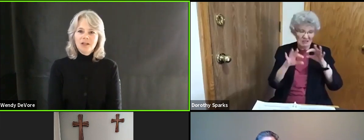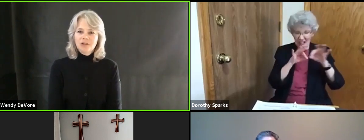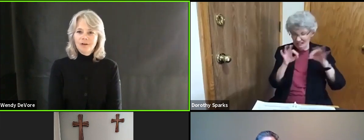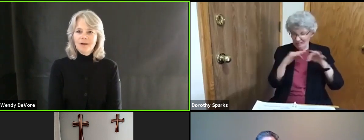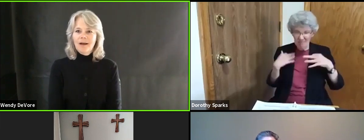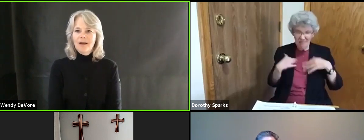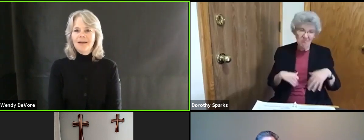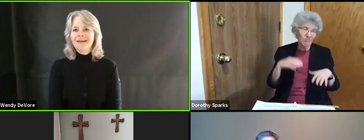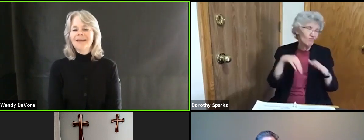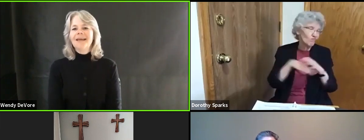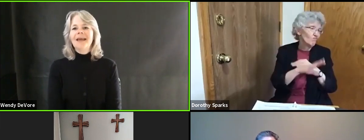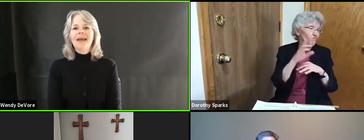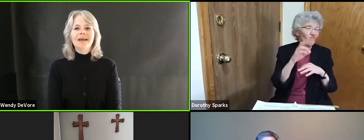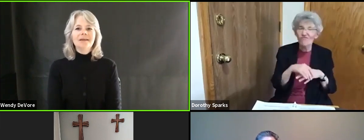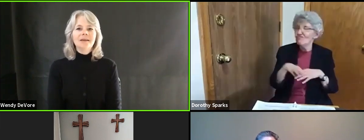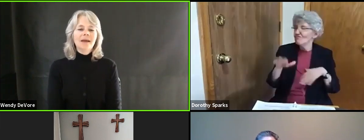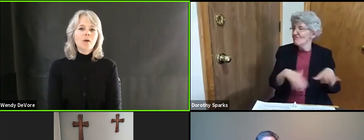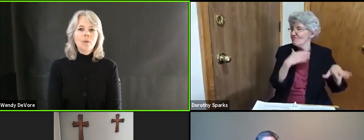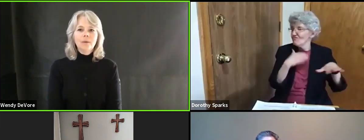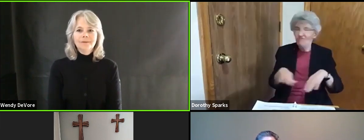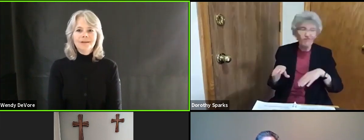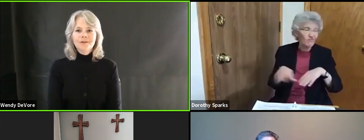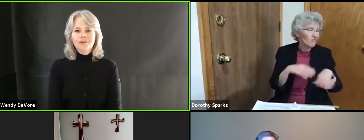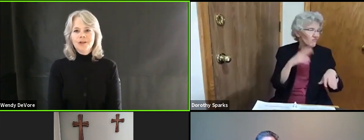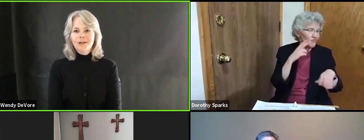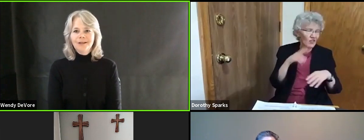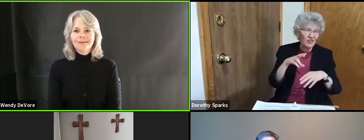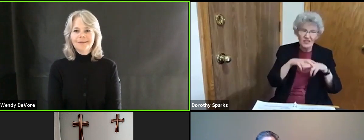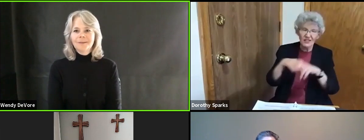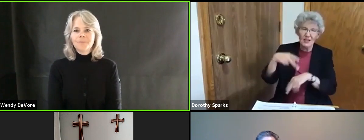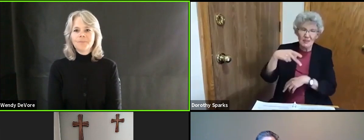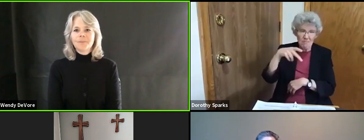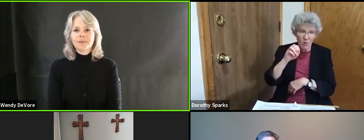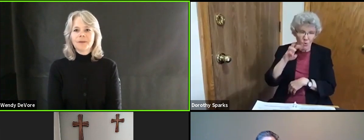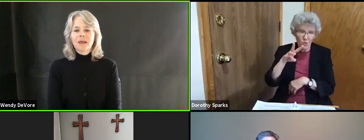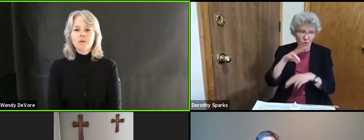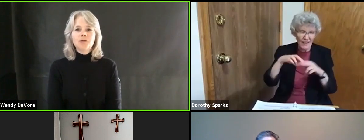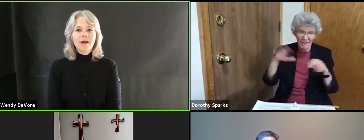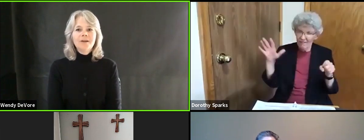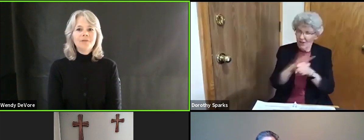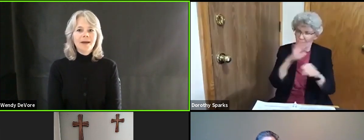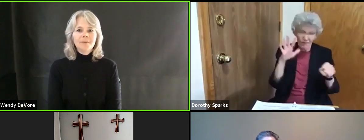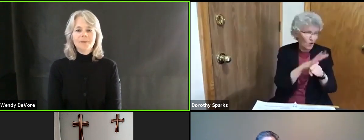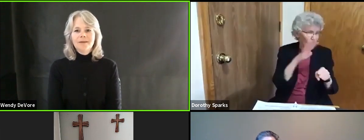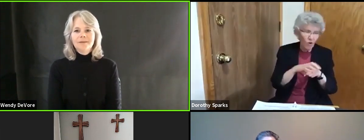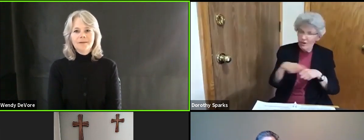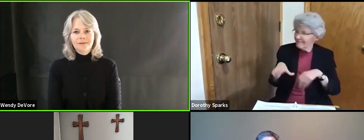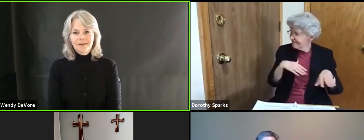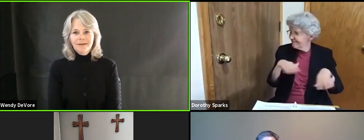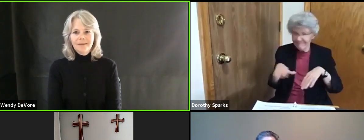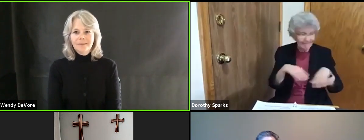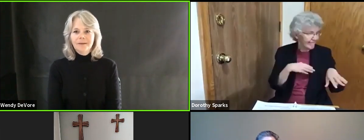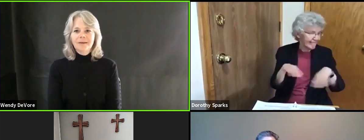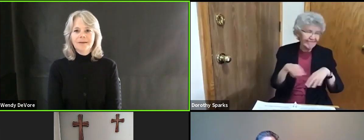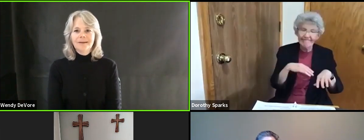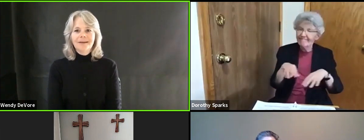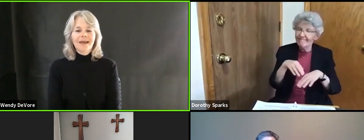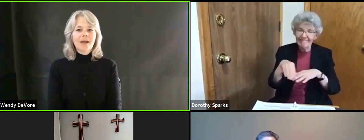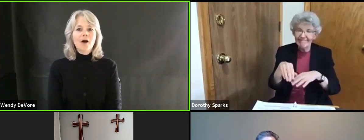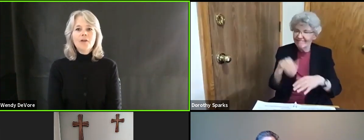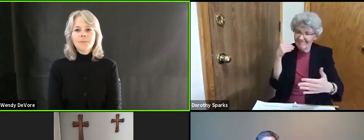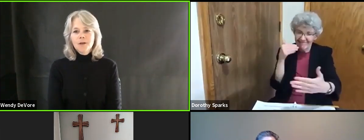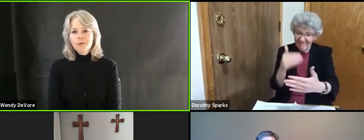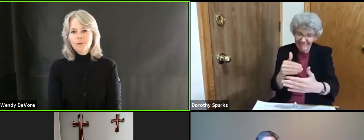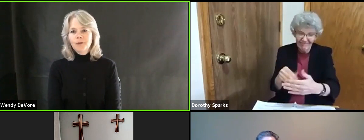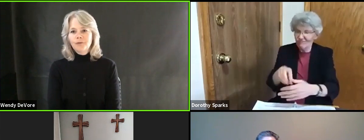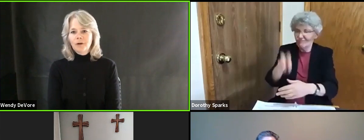had a t-shirt on and had holes in his jeans. And he was trying to find a place to sit,